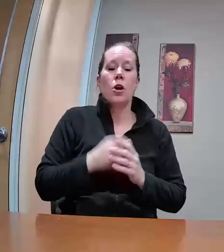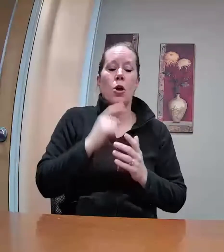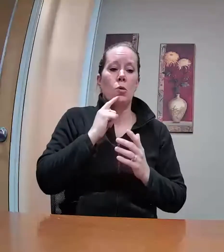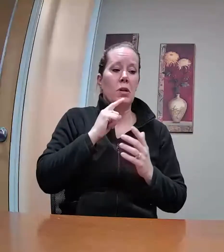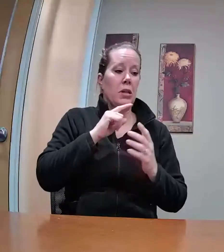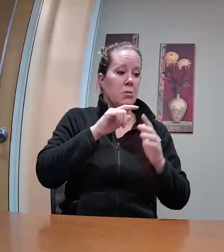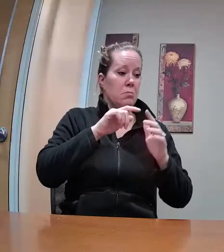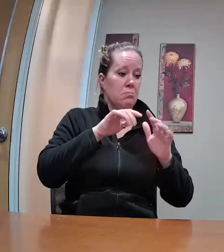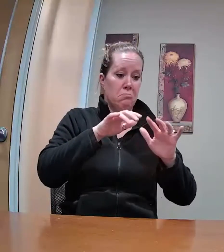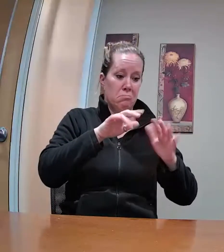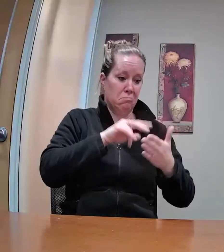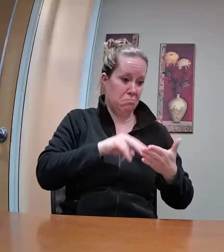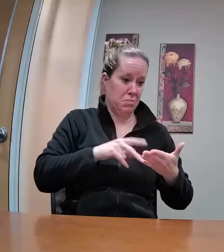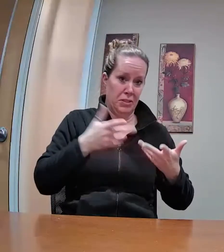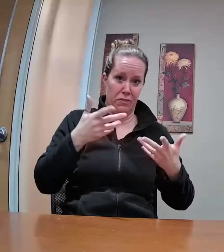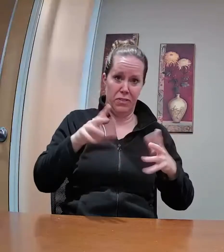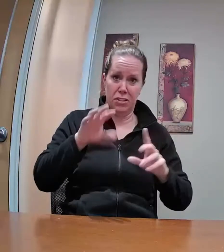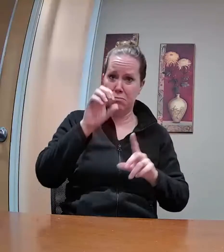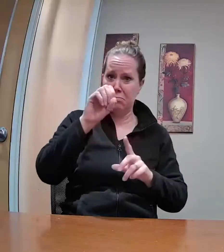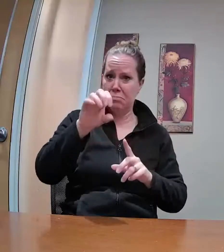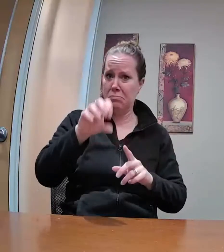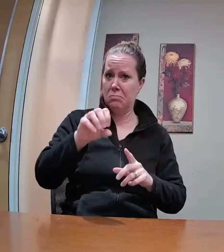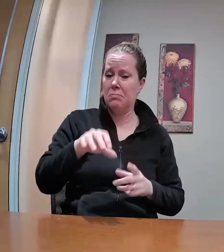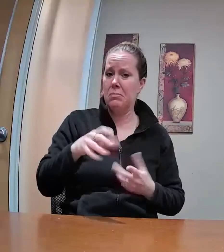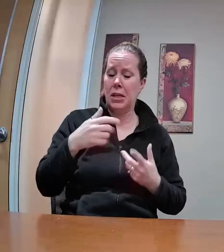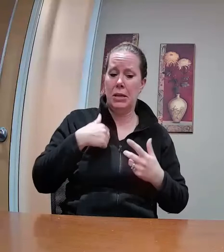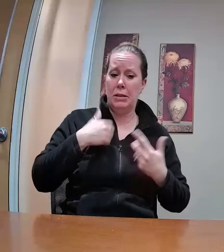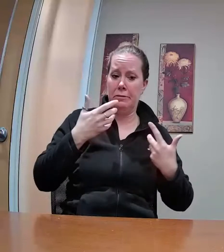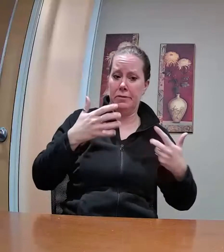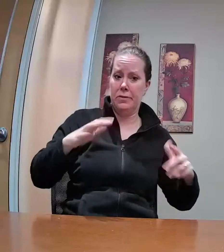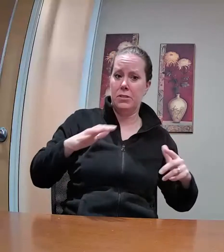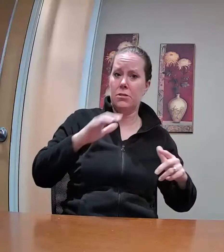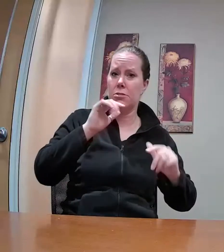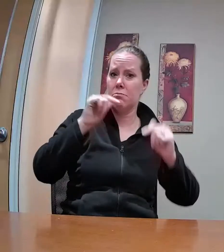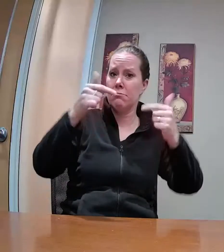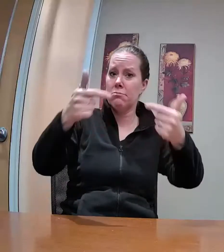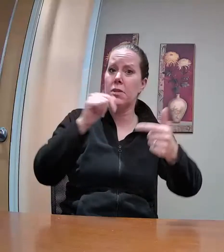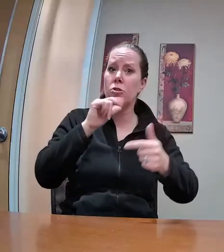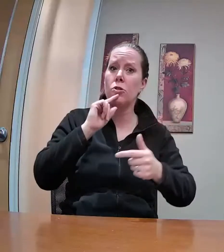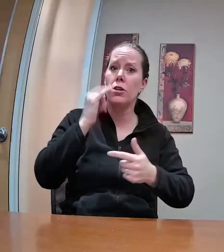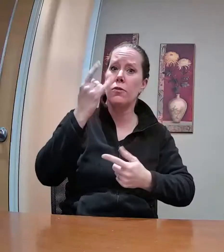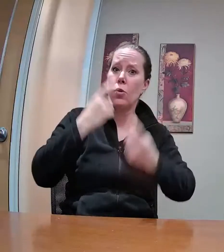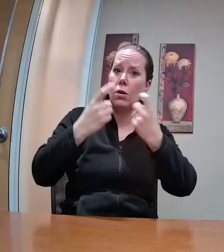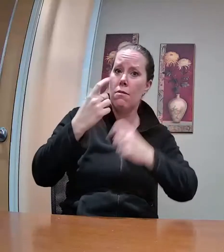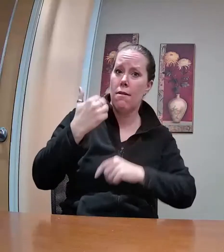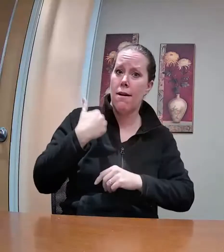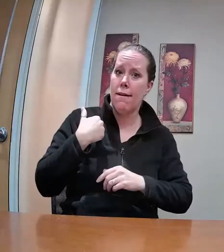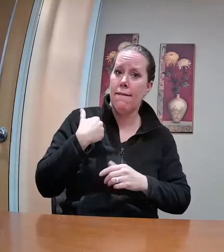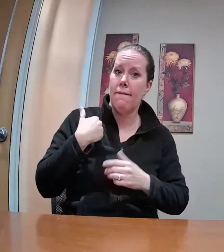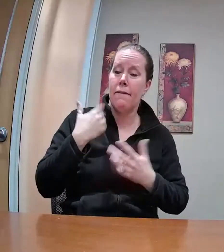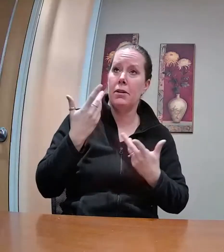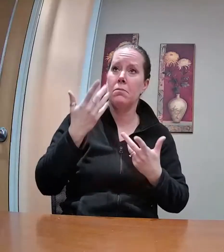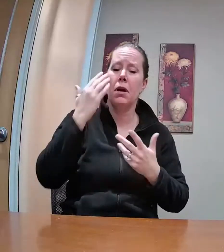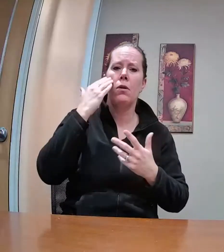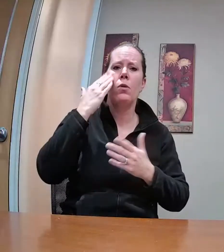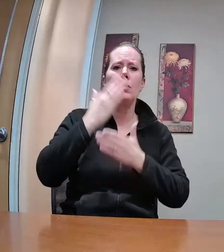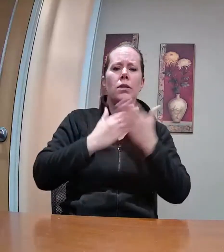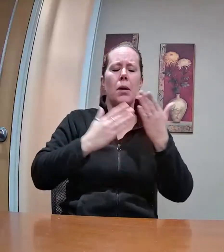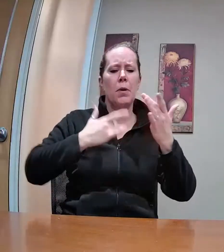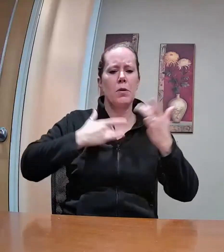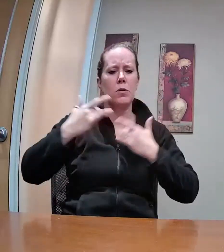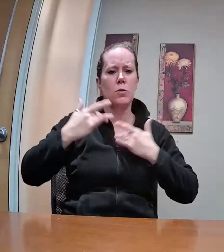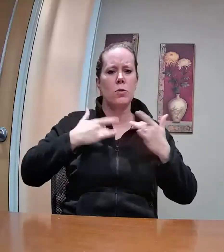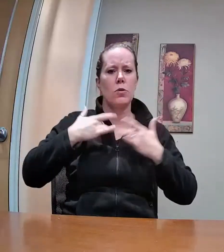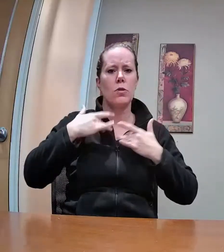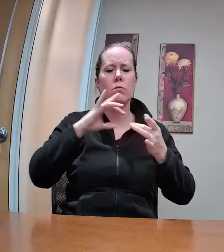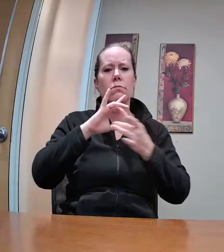have to say today. I don't know if there are any questions, but I certainly will take them. I know there were concerns